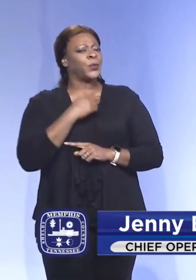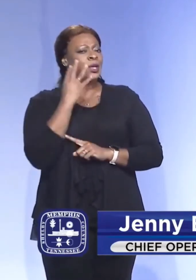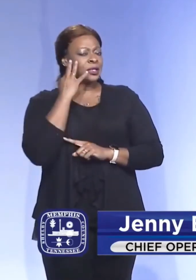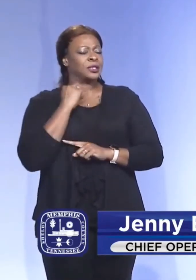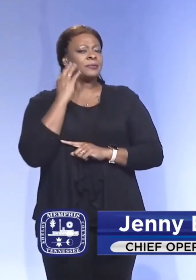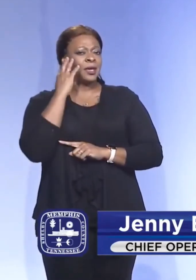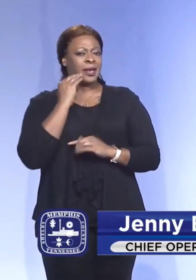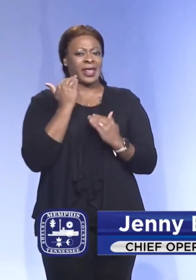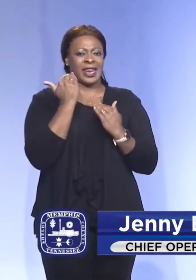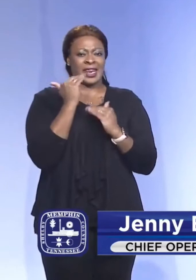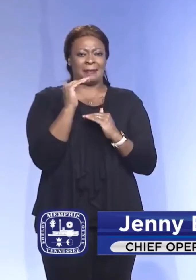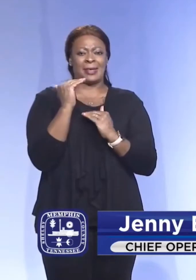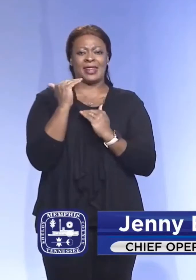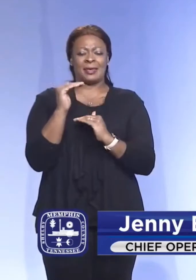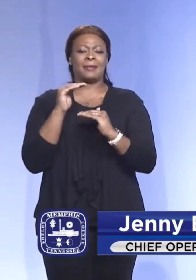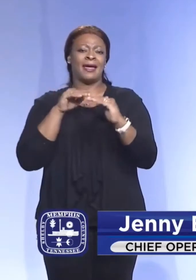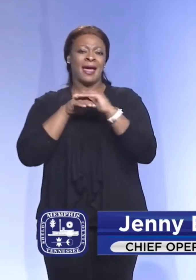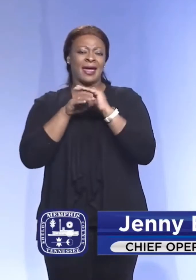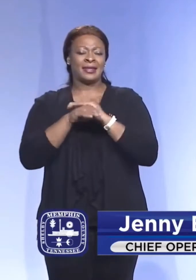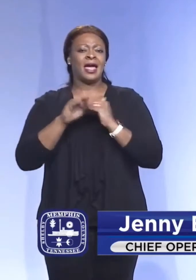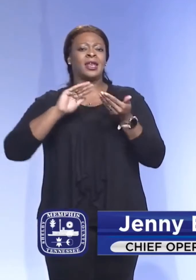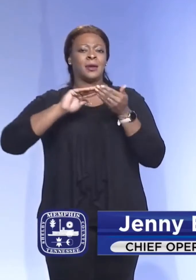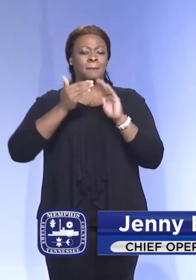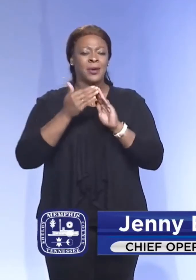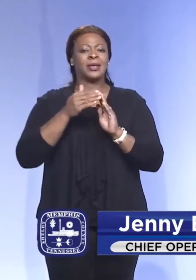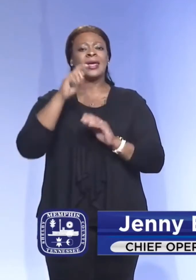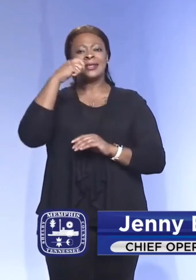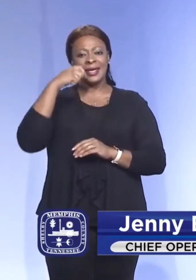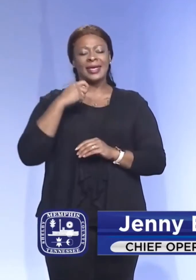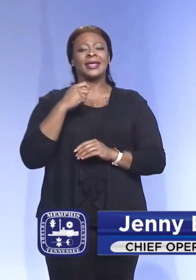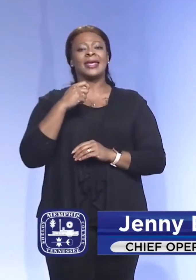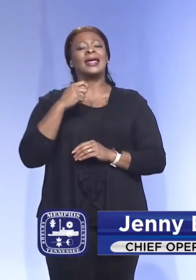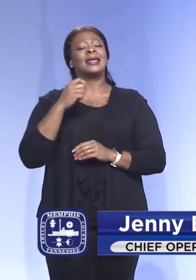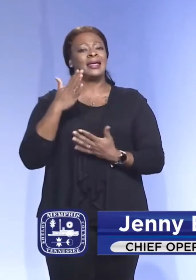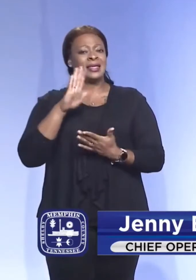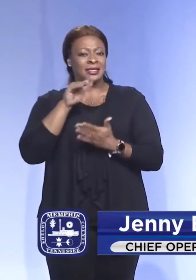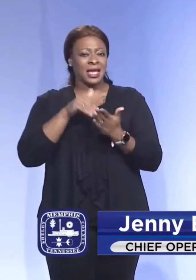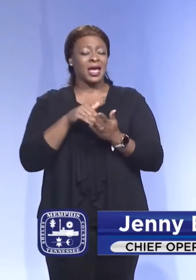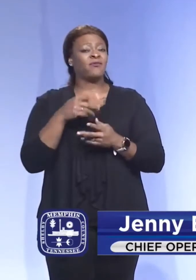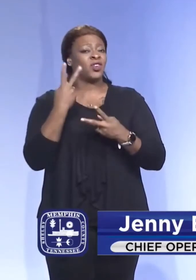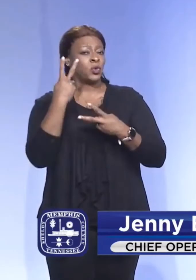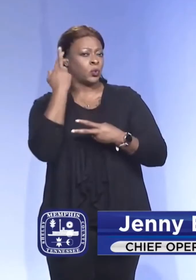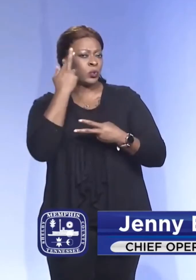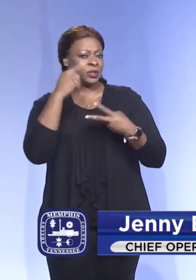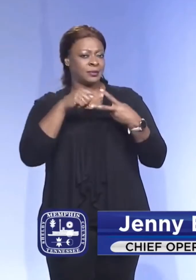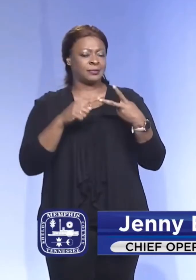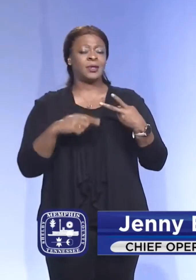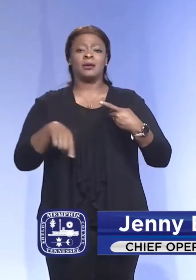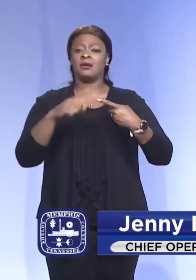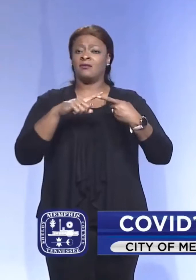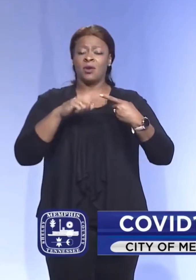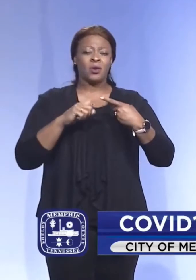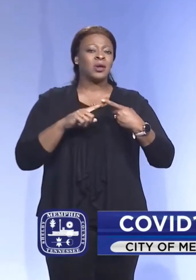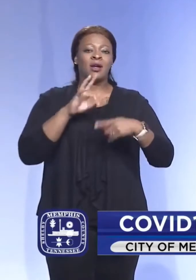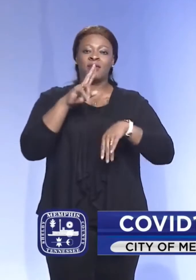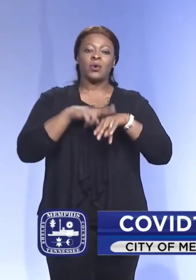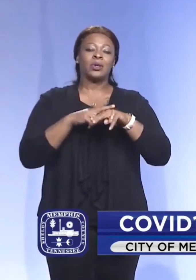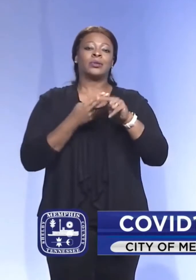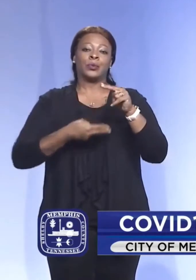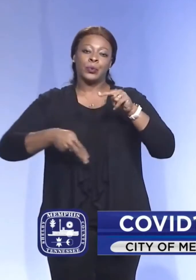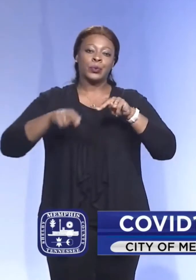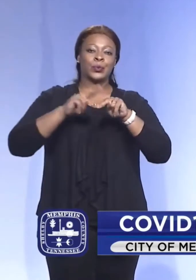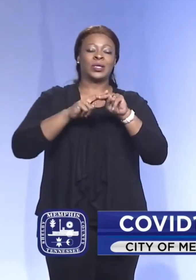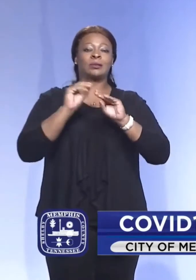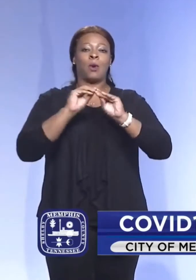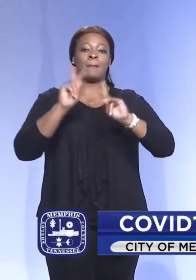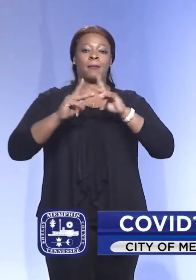experiencing limited access at our community test sites due to two primary reasons. The first, of course, is increased demand. We have